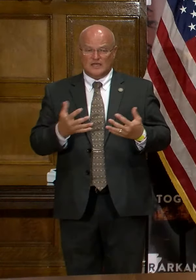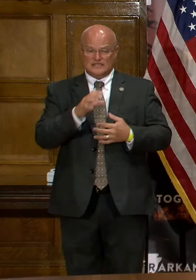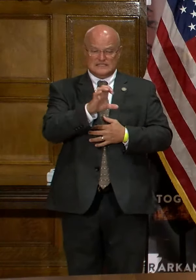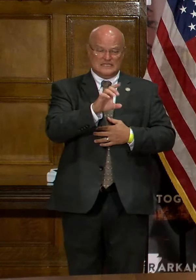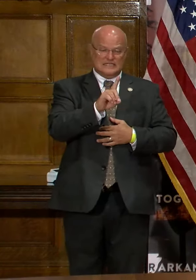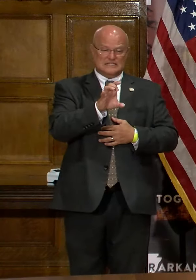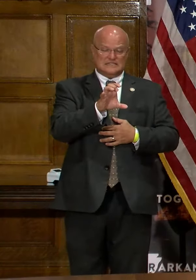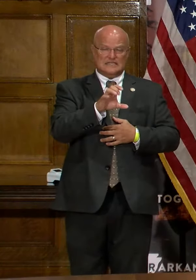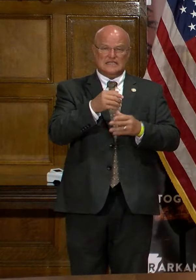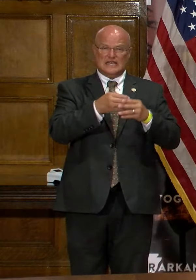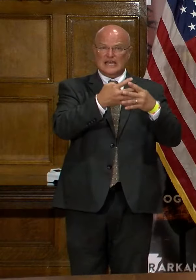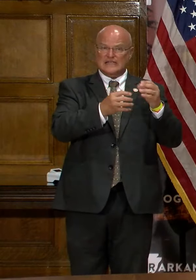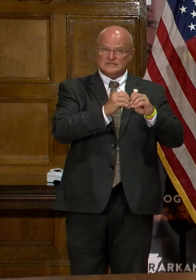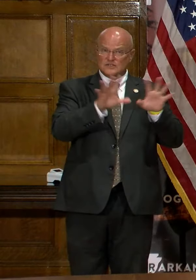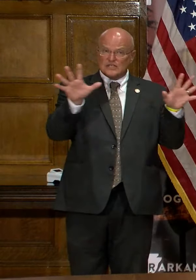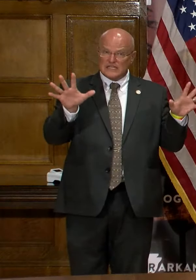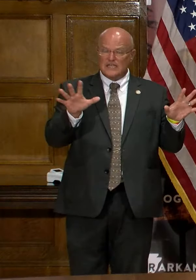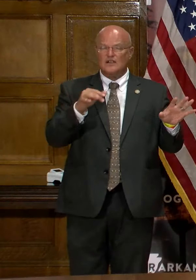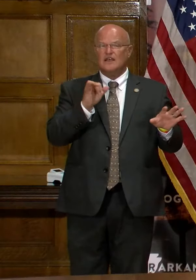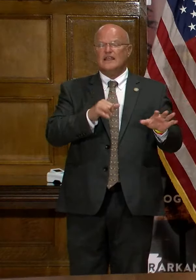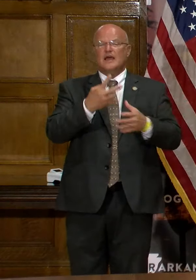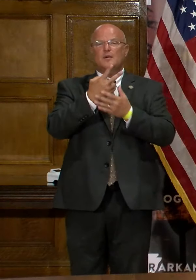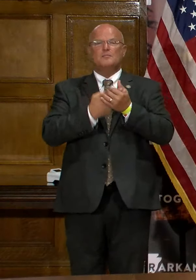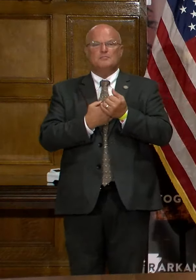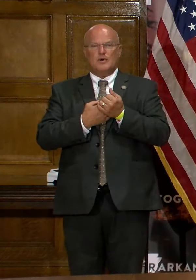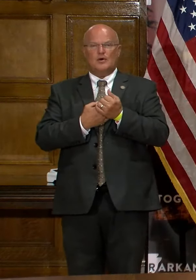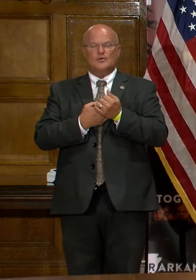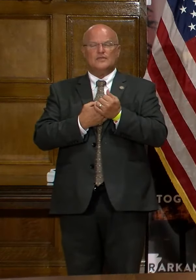clear that it should be both